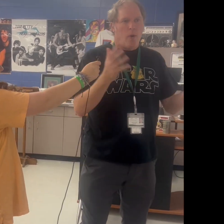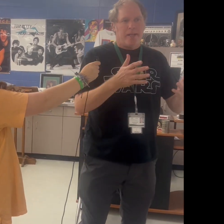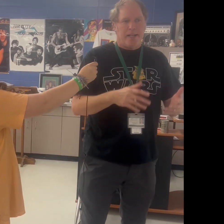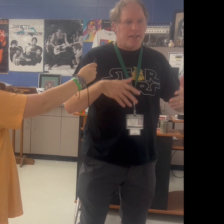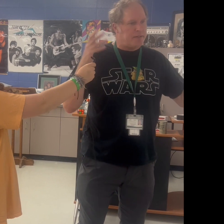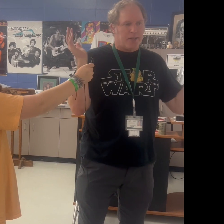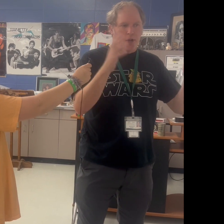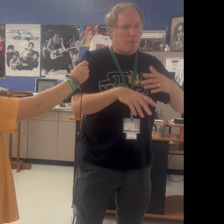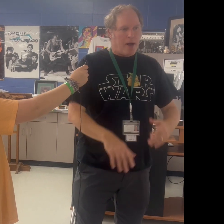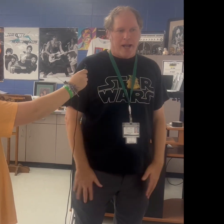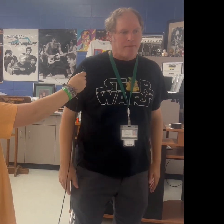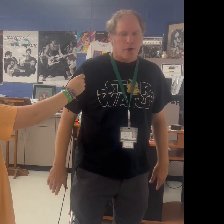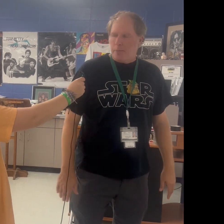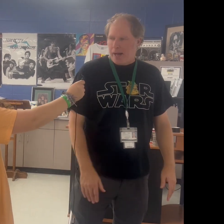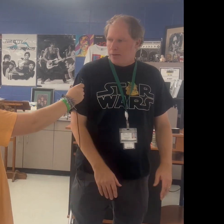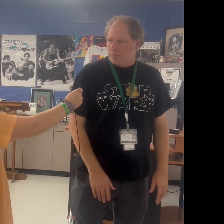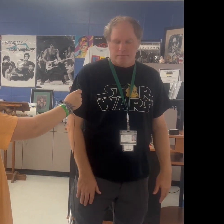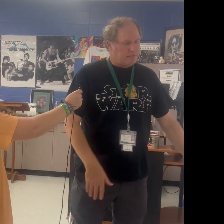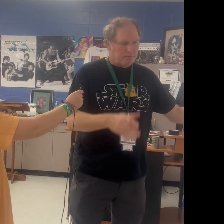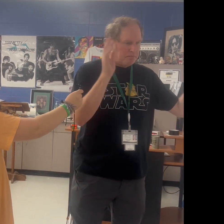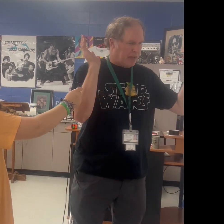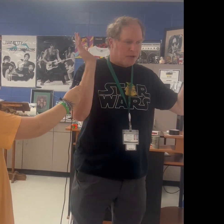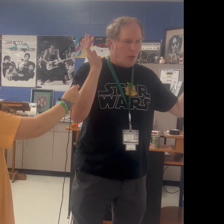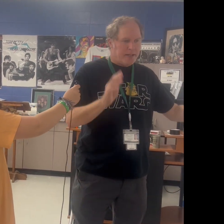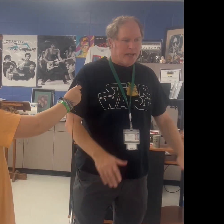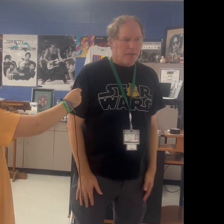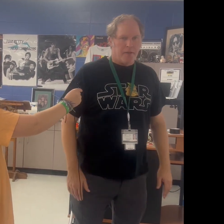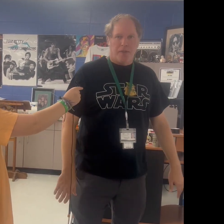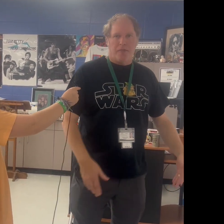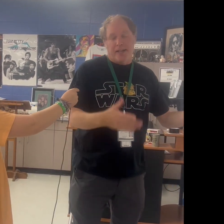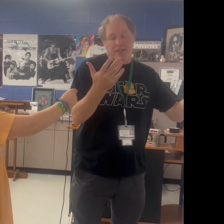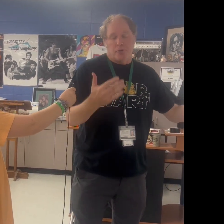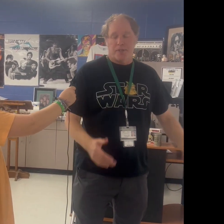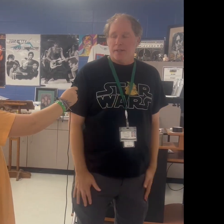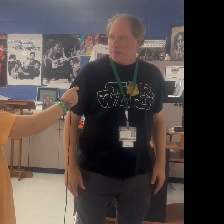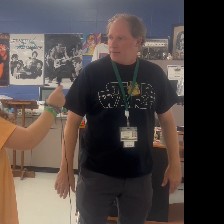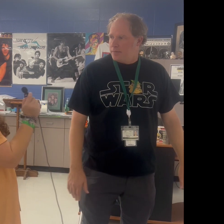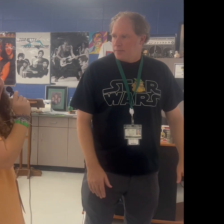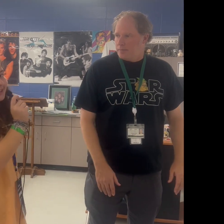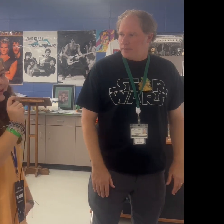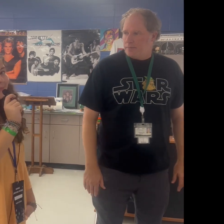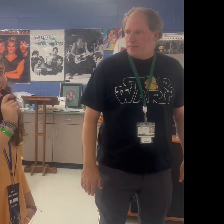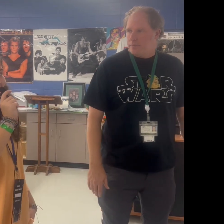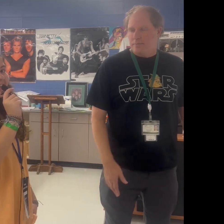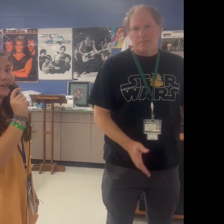idea, didn't know about, haven't heard about, had no idea, and then they think it's interesting. That's a pretty